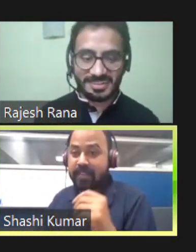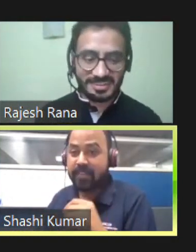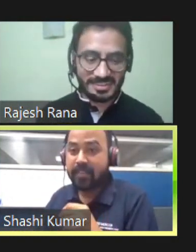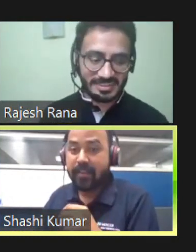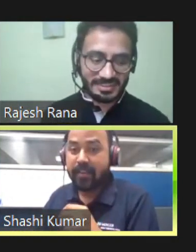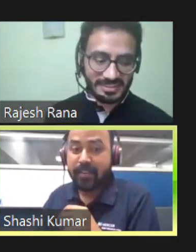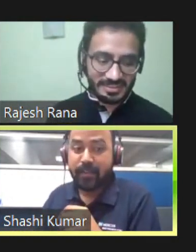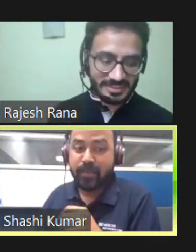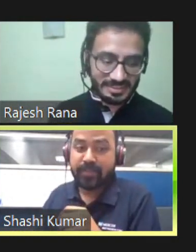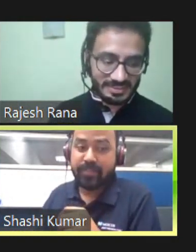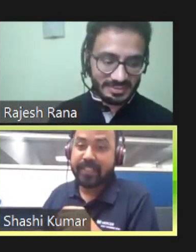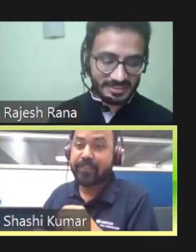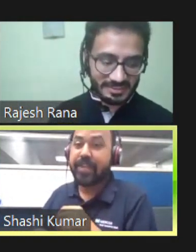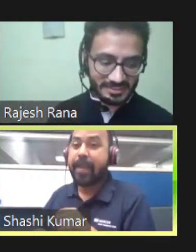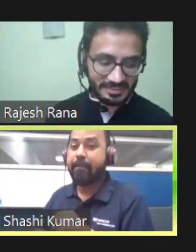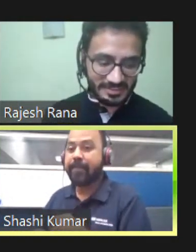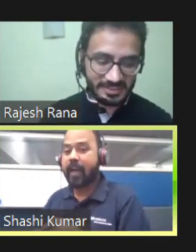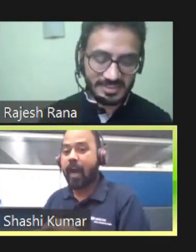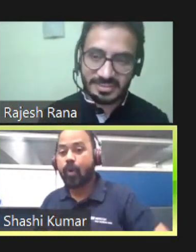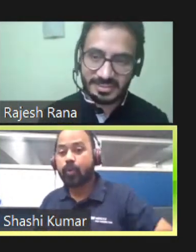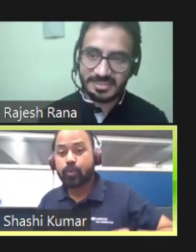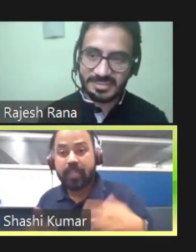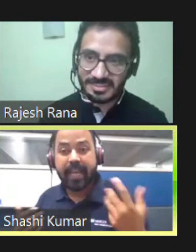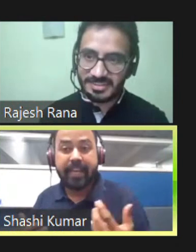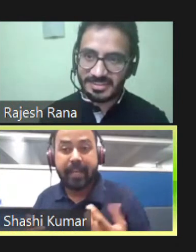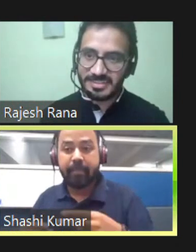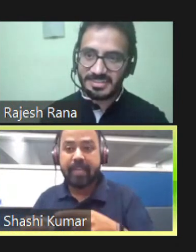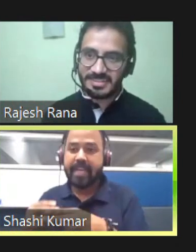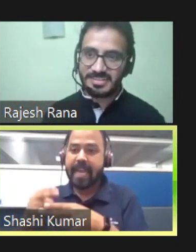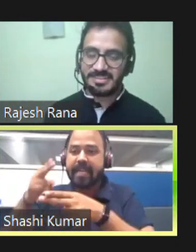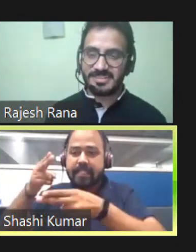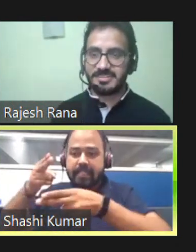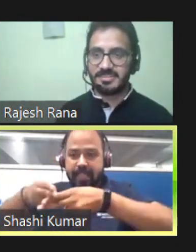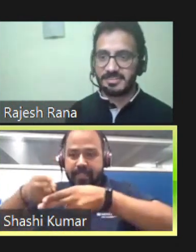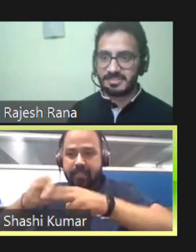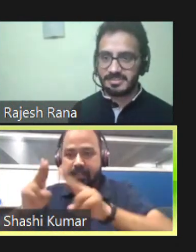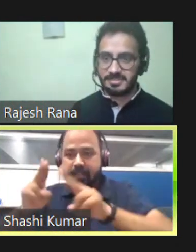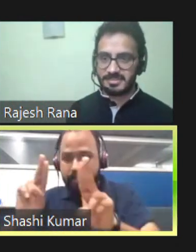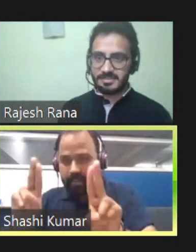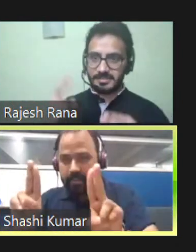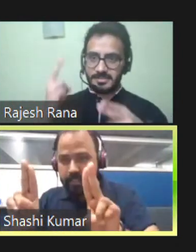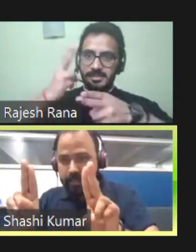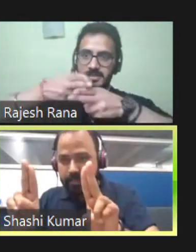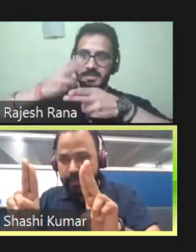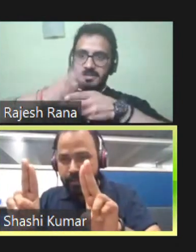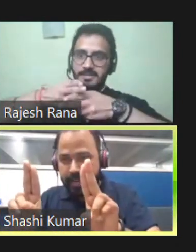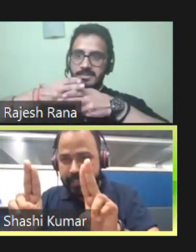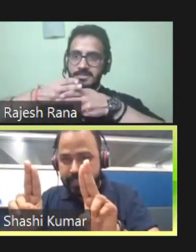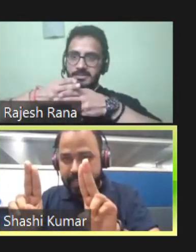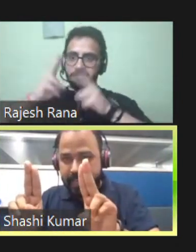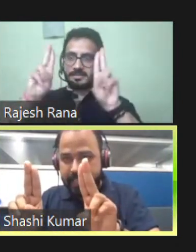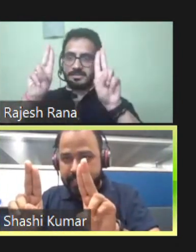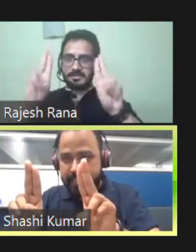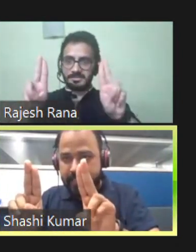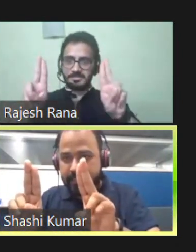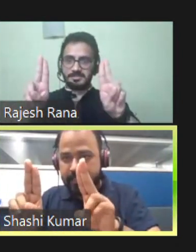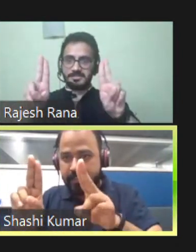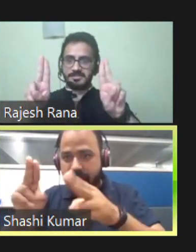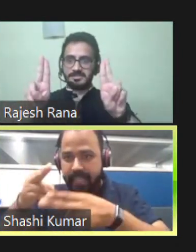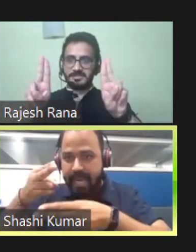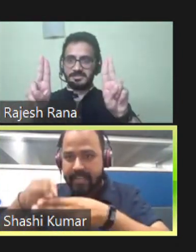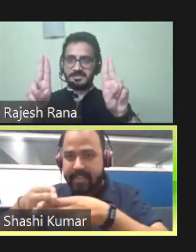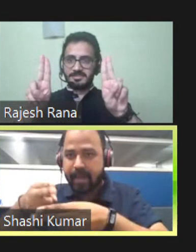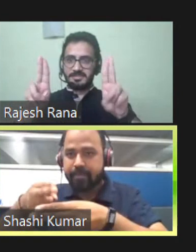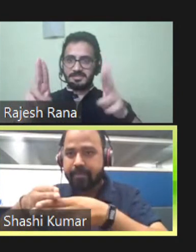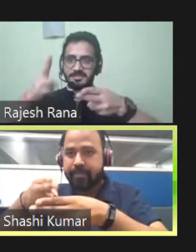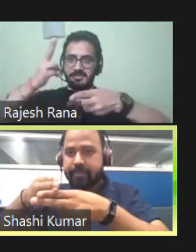it the another words, Rajesh. Name. How to sign name. Name is this. Just take your hands like this, right?